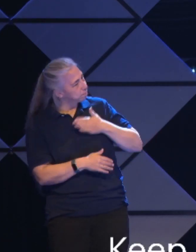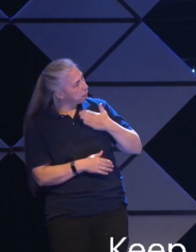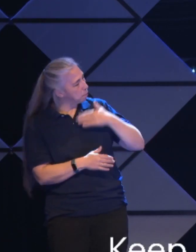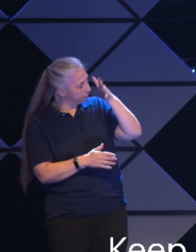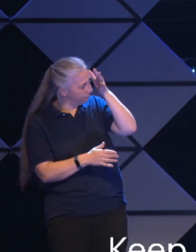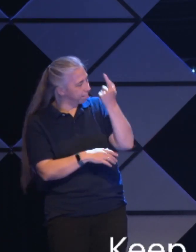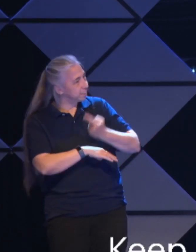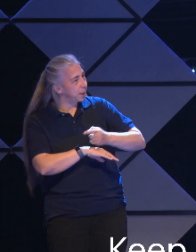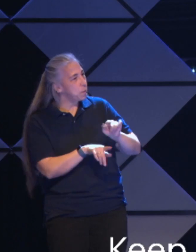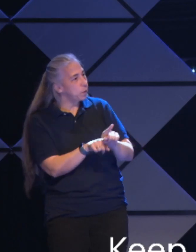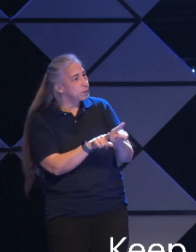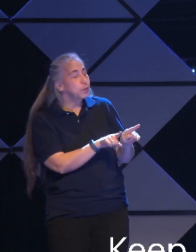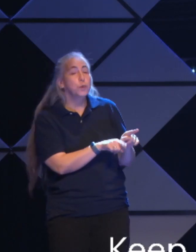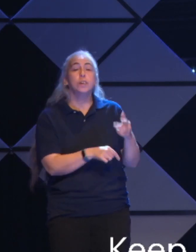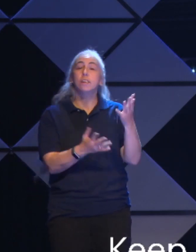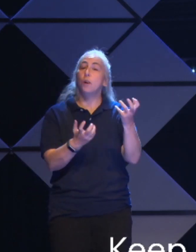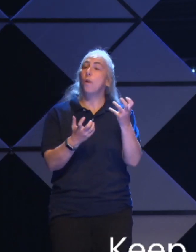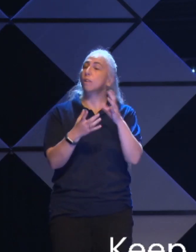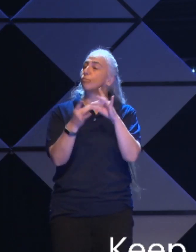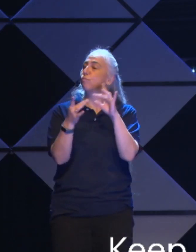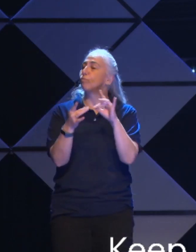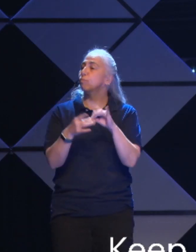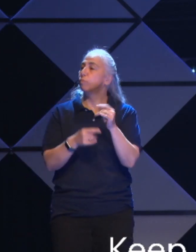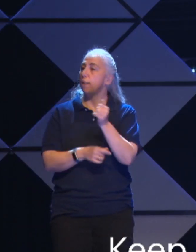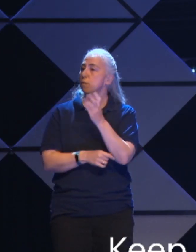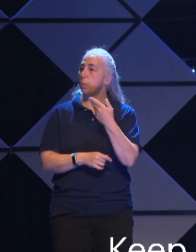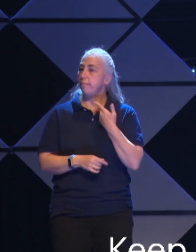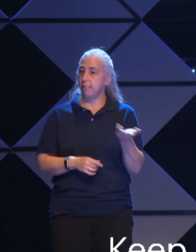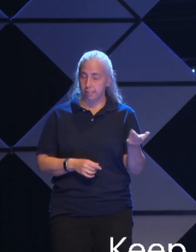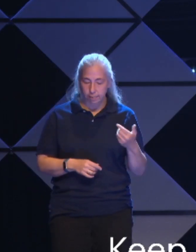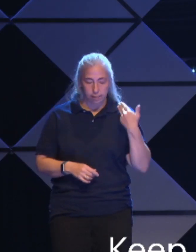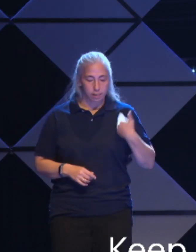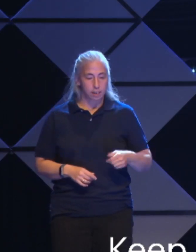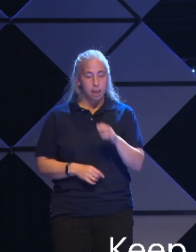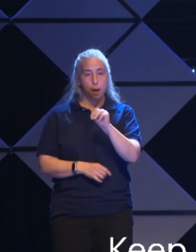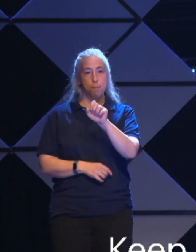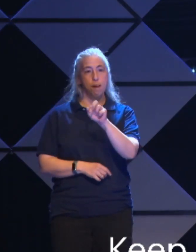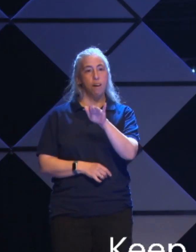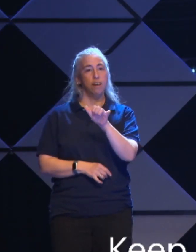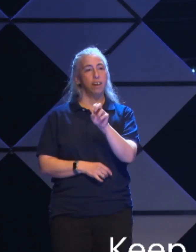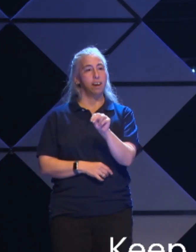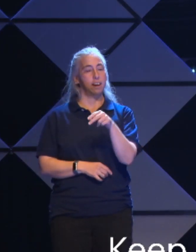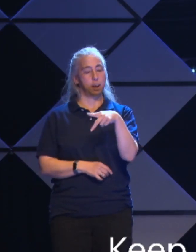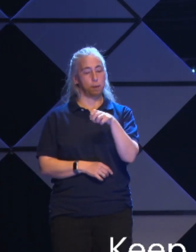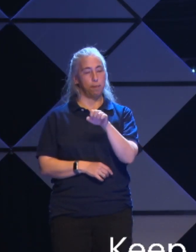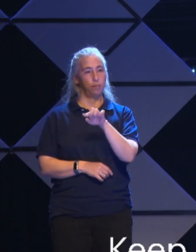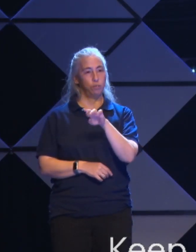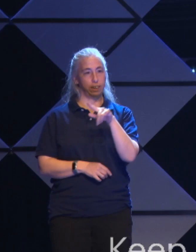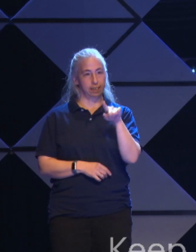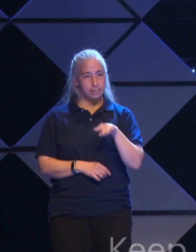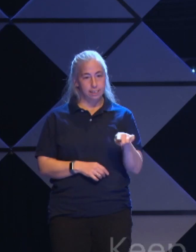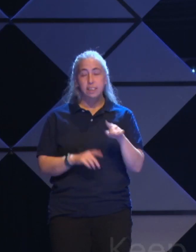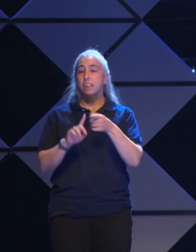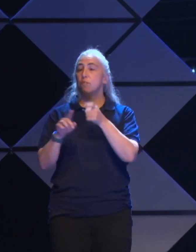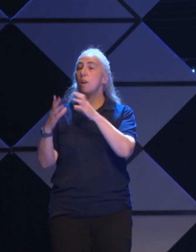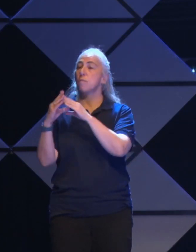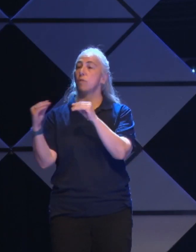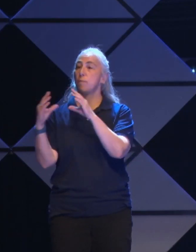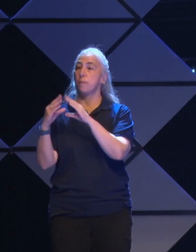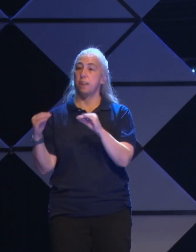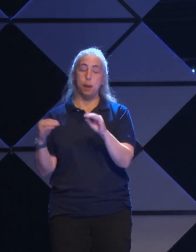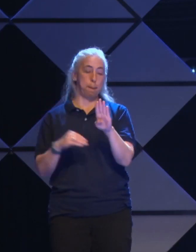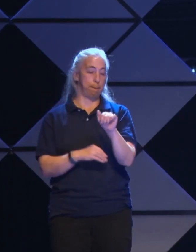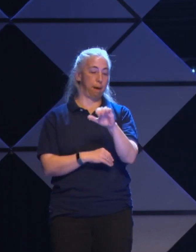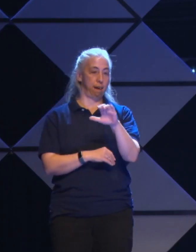also, just say a few things about me. My name is Marian Paduret. I come from Romania, obviously, from the city of Bacău, northeast